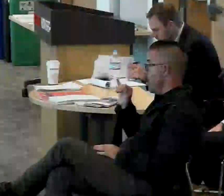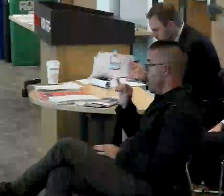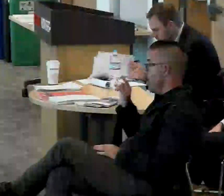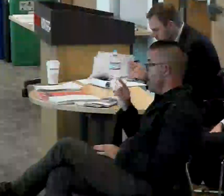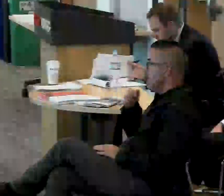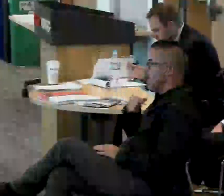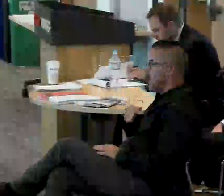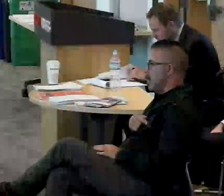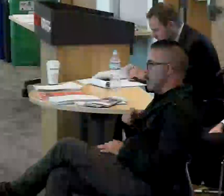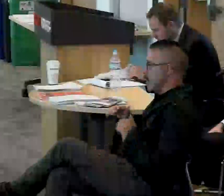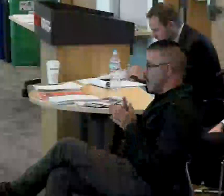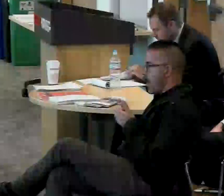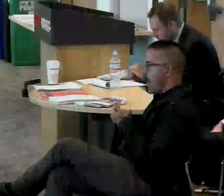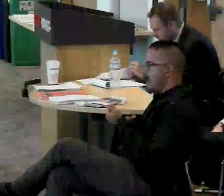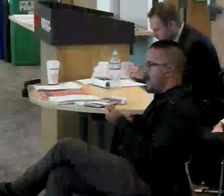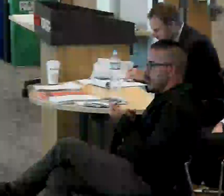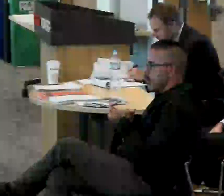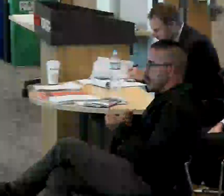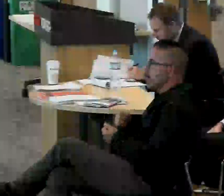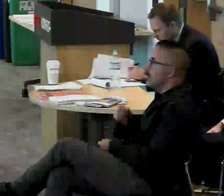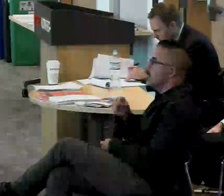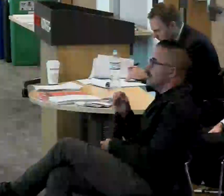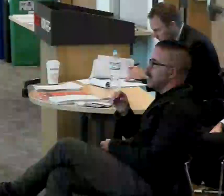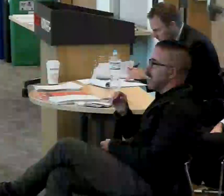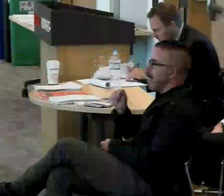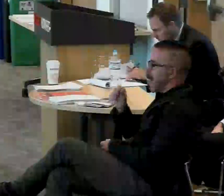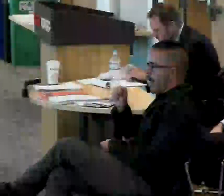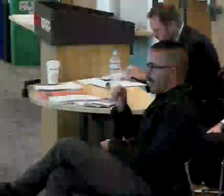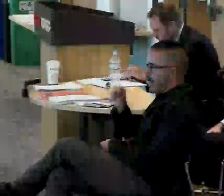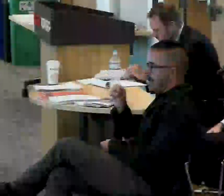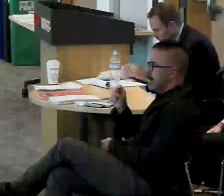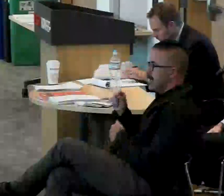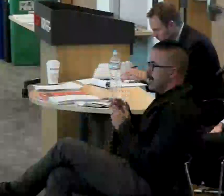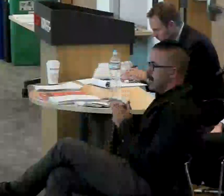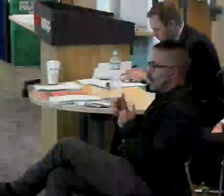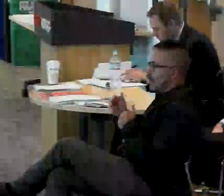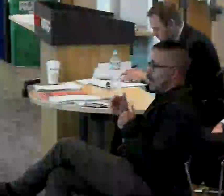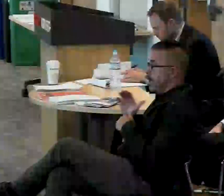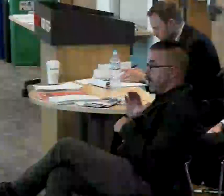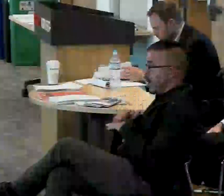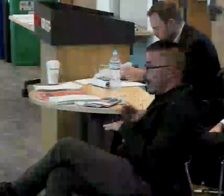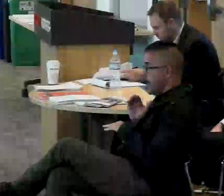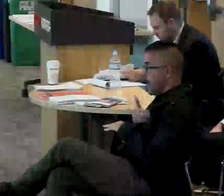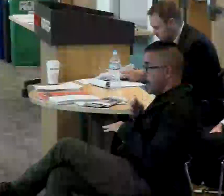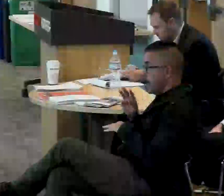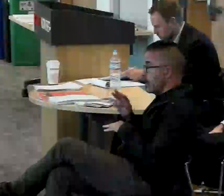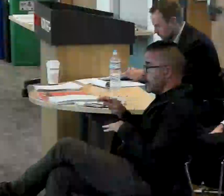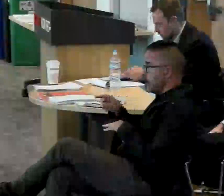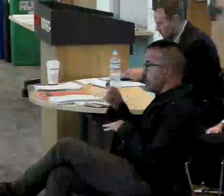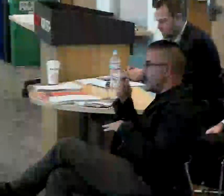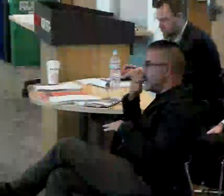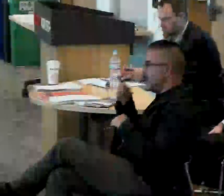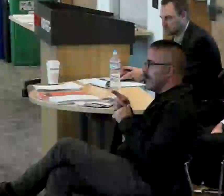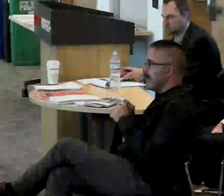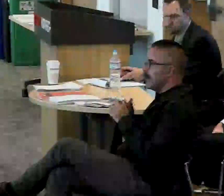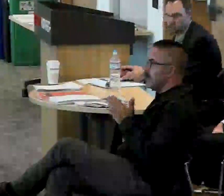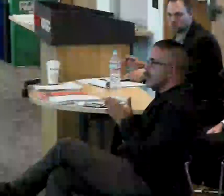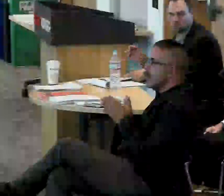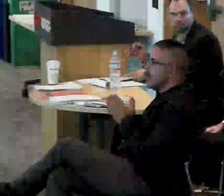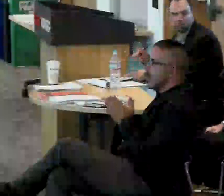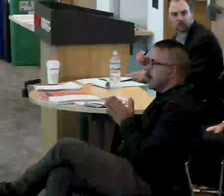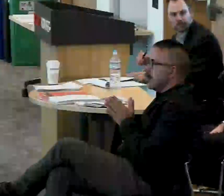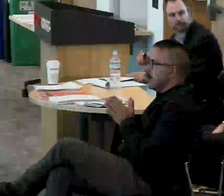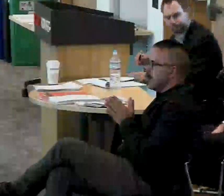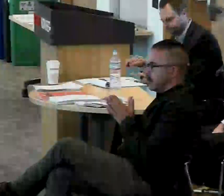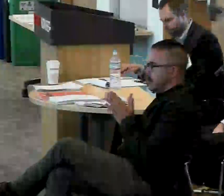building. On our website, you can find Equity, which is the first book on building assets for people with disabilities, available